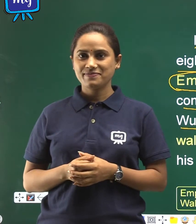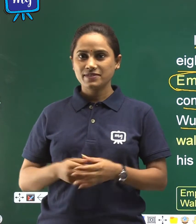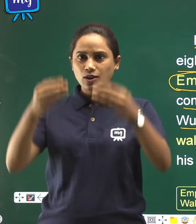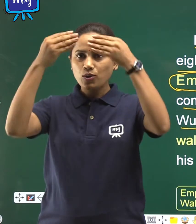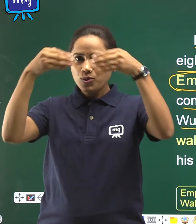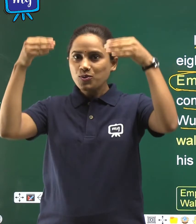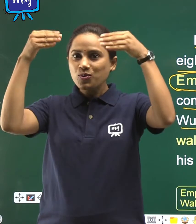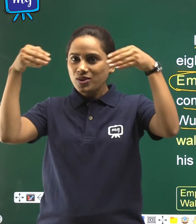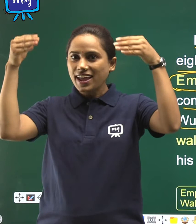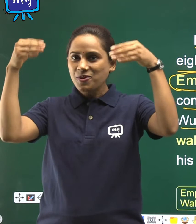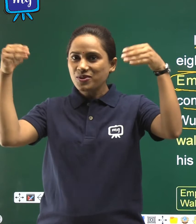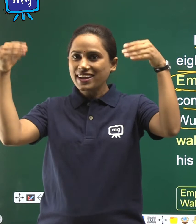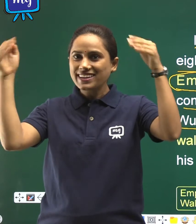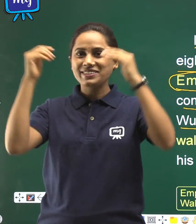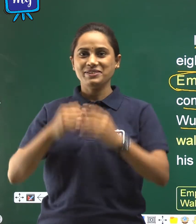to decorate